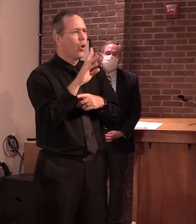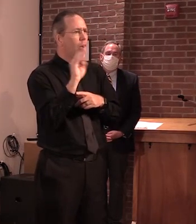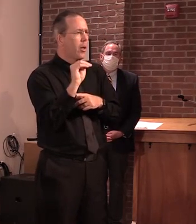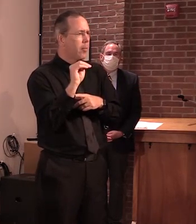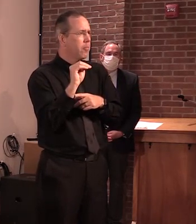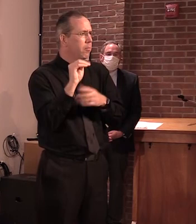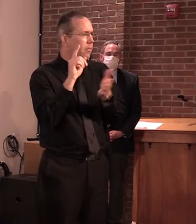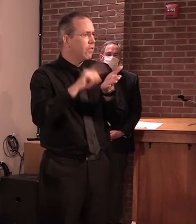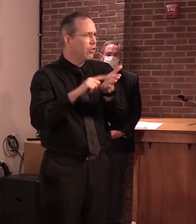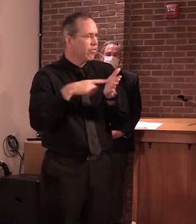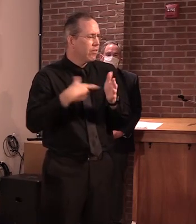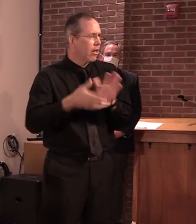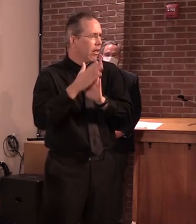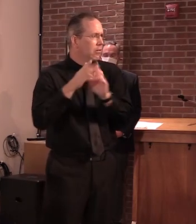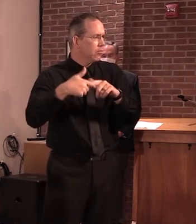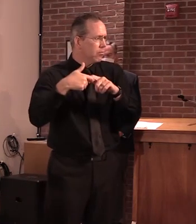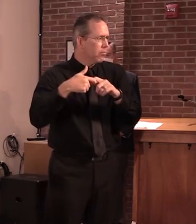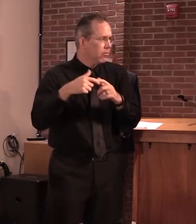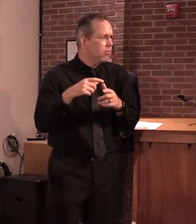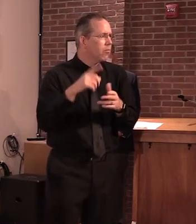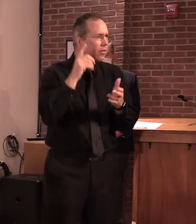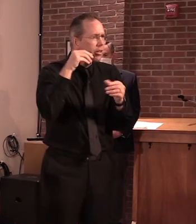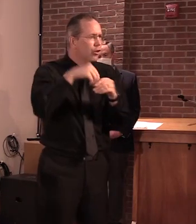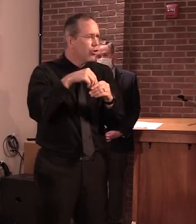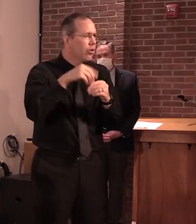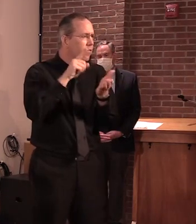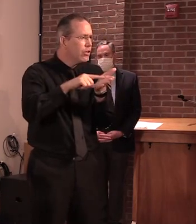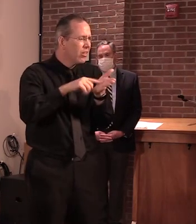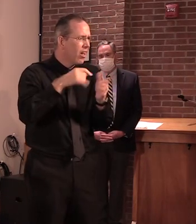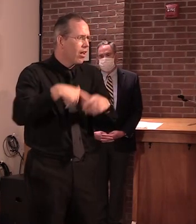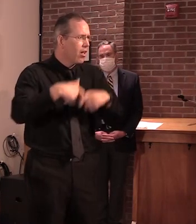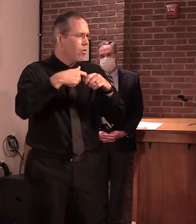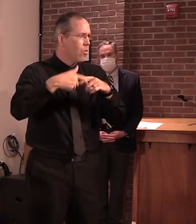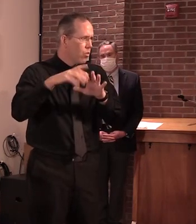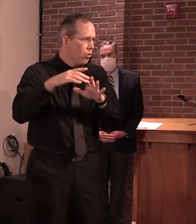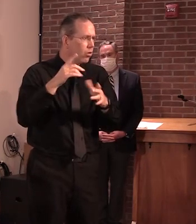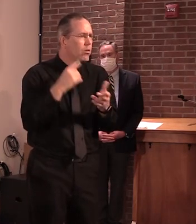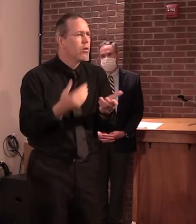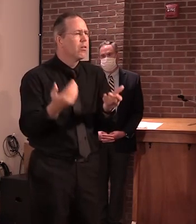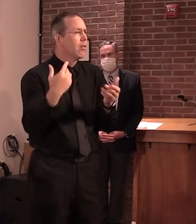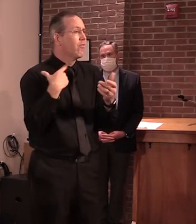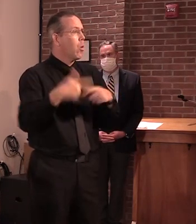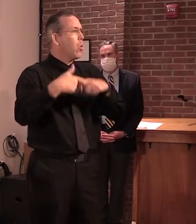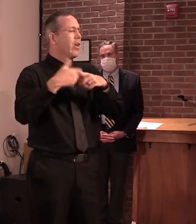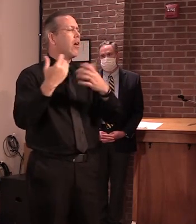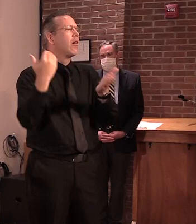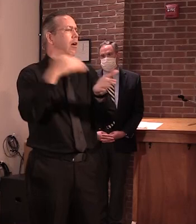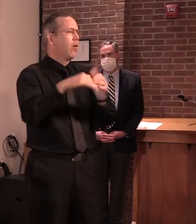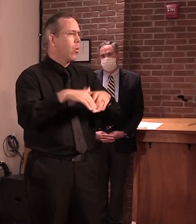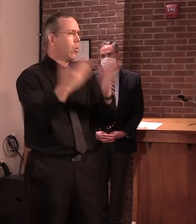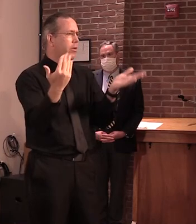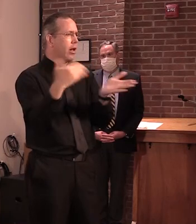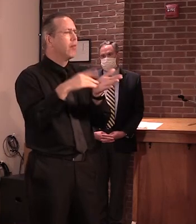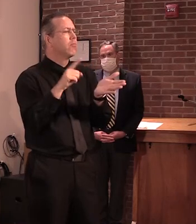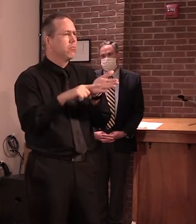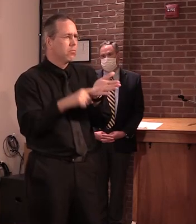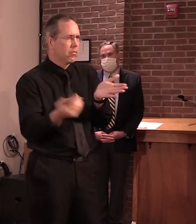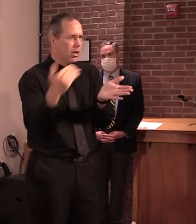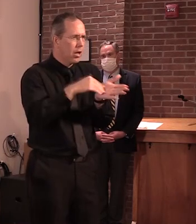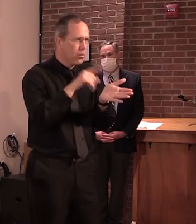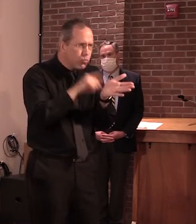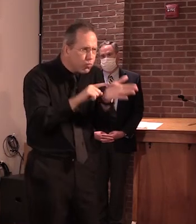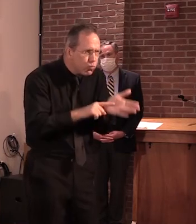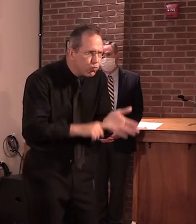that investigation, and that will include a review of Mr. Johnson's death, and the